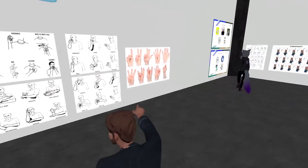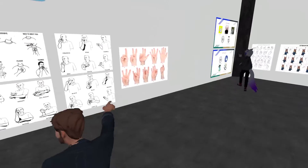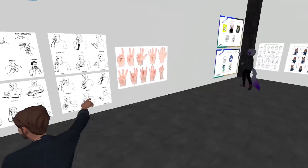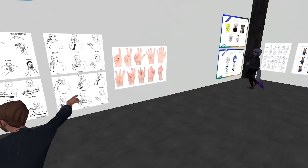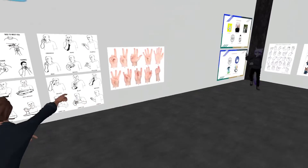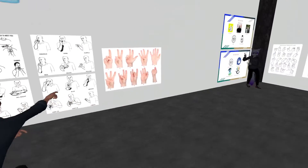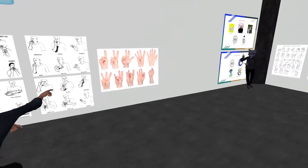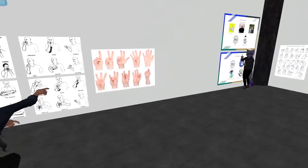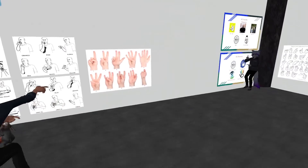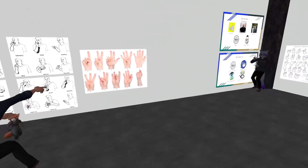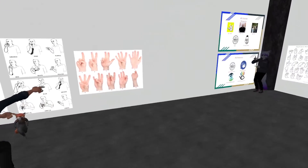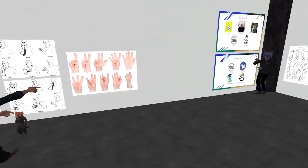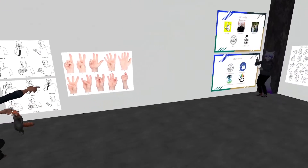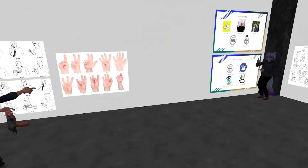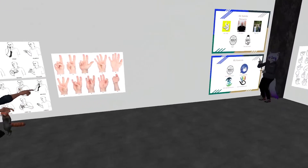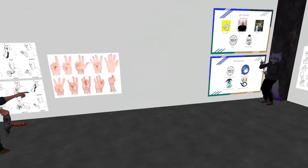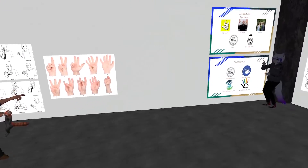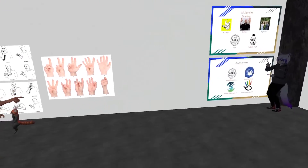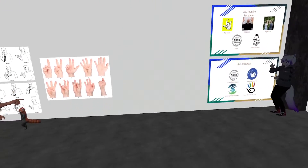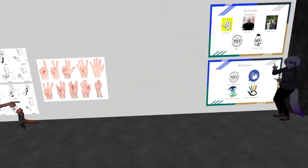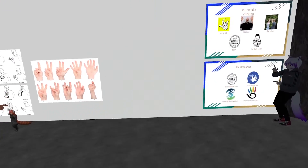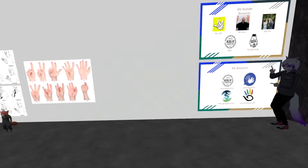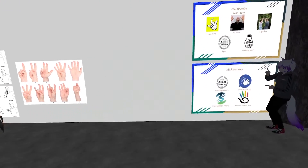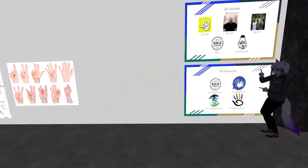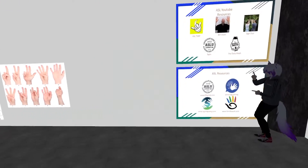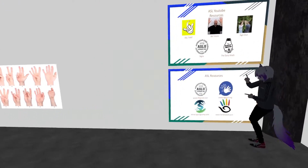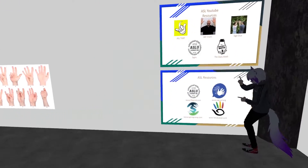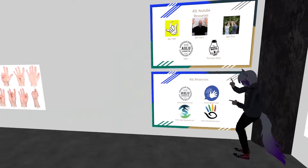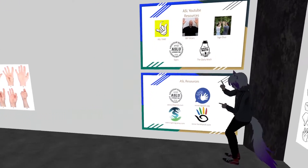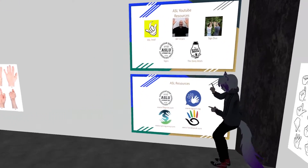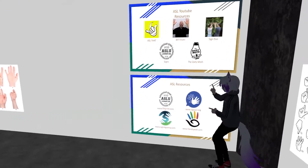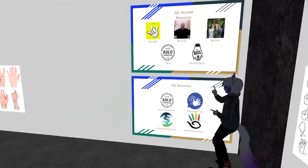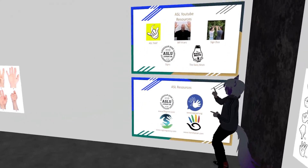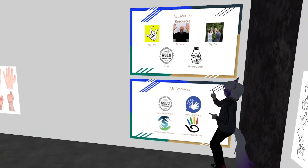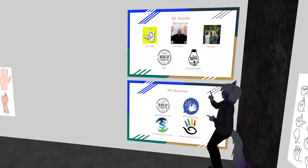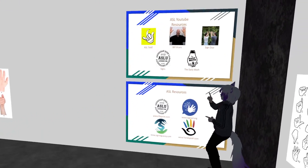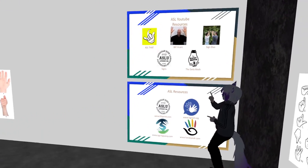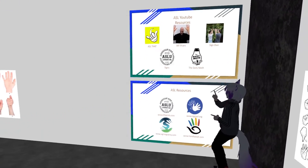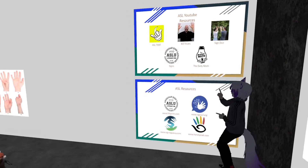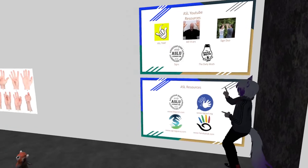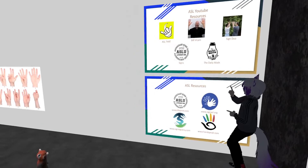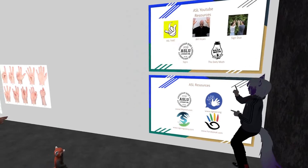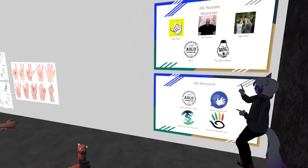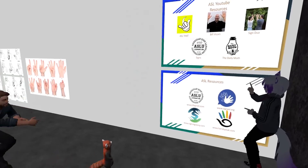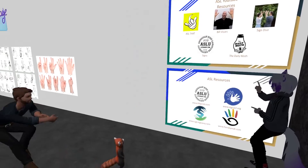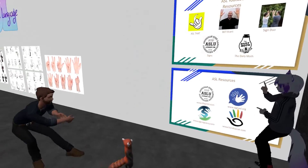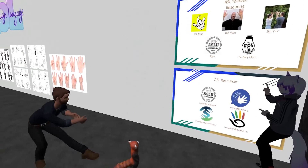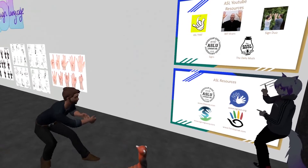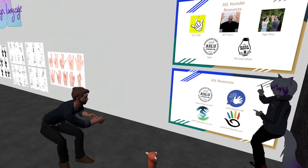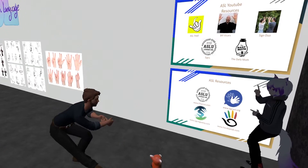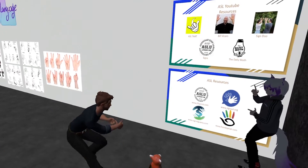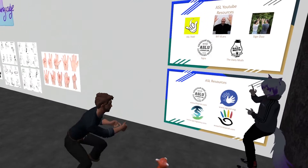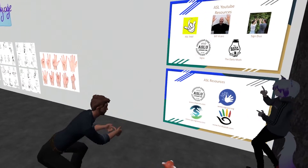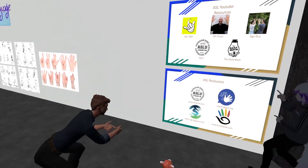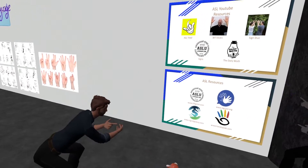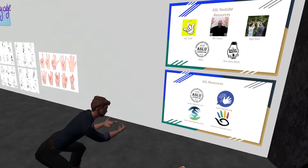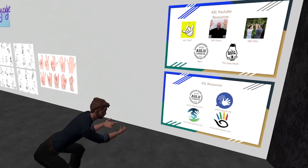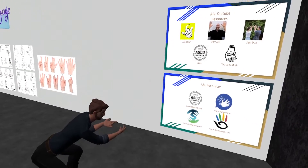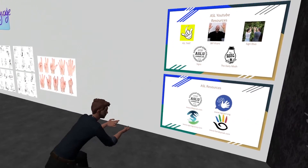Right there. So if you practice real life sign language, then I would say that would probably make it a little easier if you want to